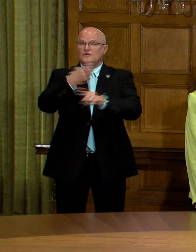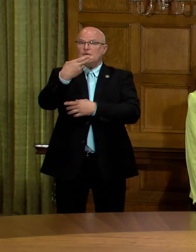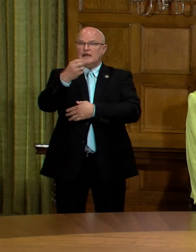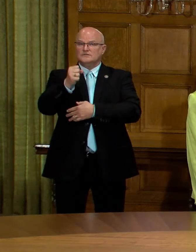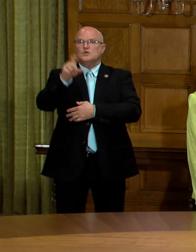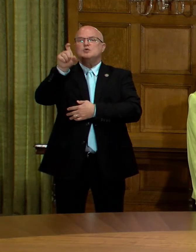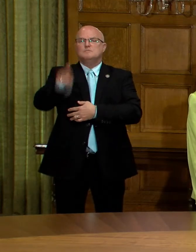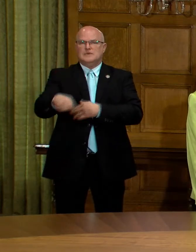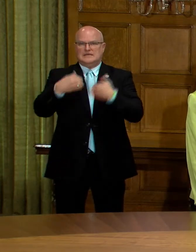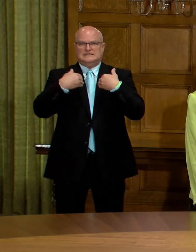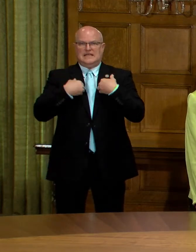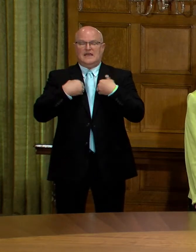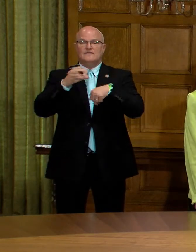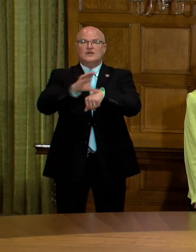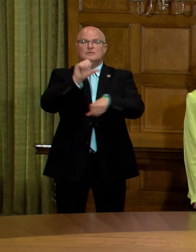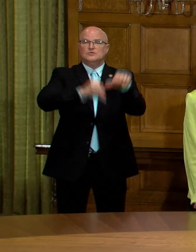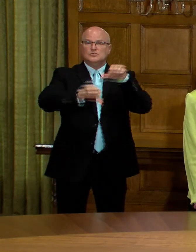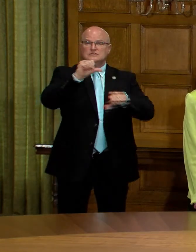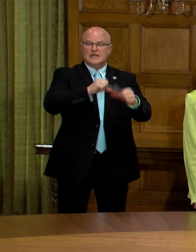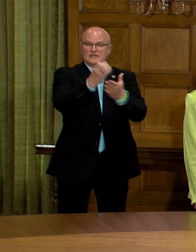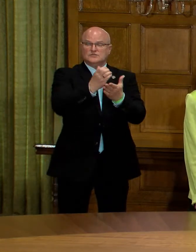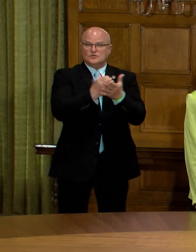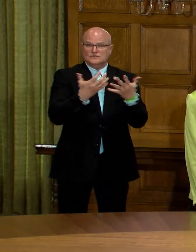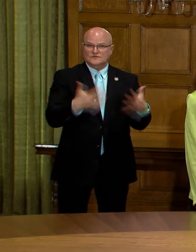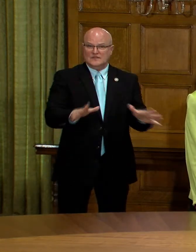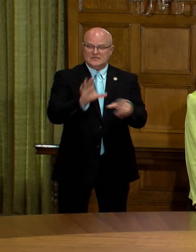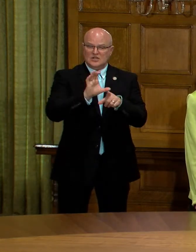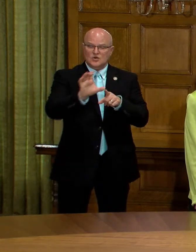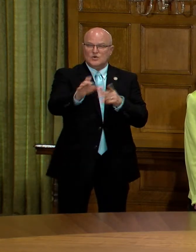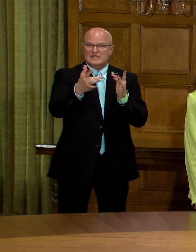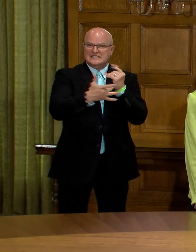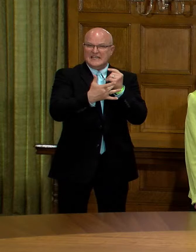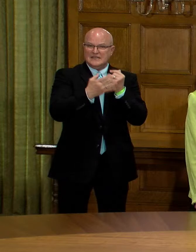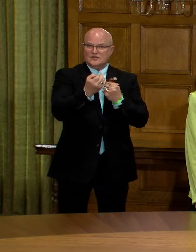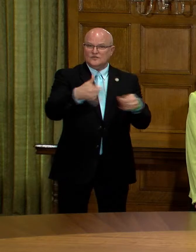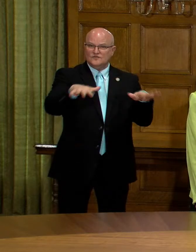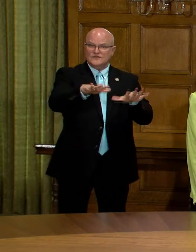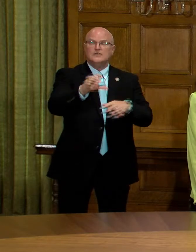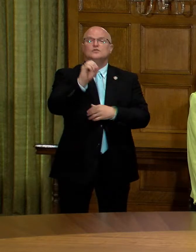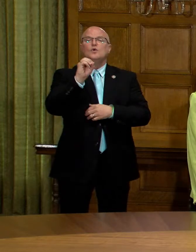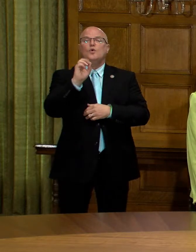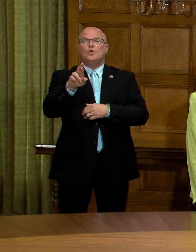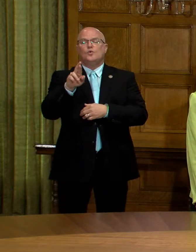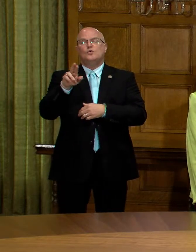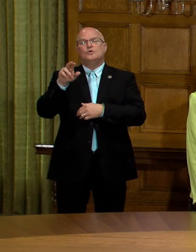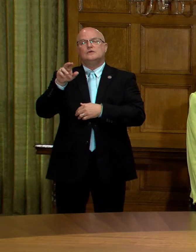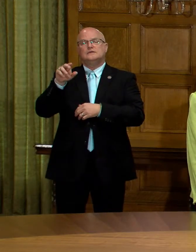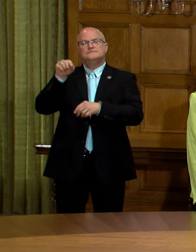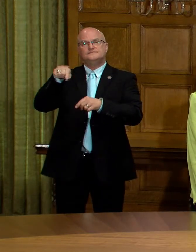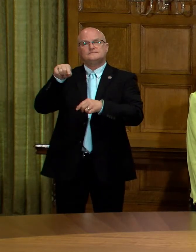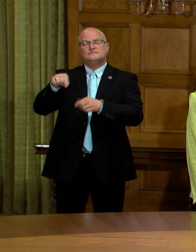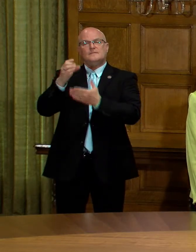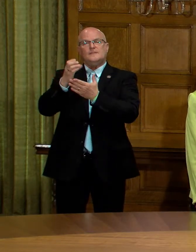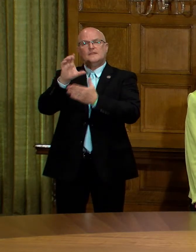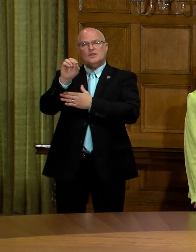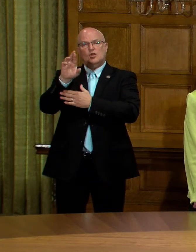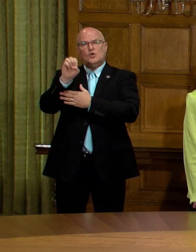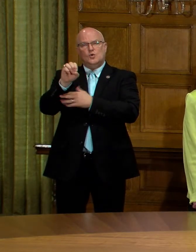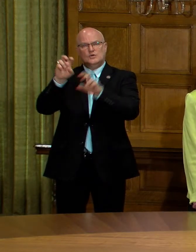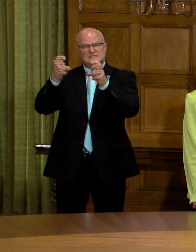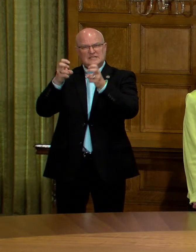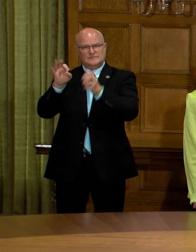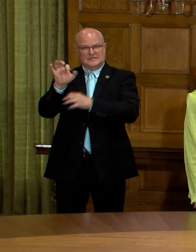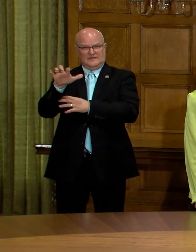have to have a computer science course in the career technical field or in the core subject